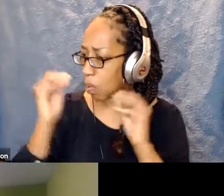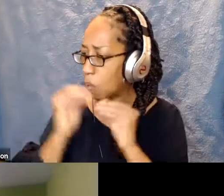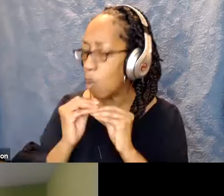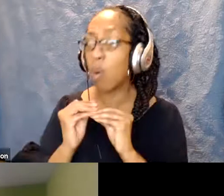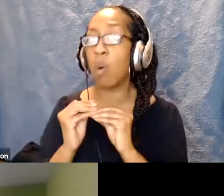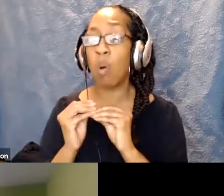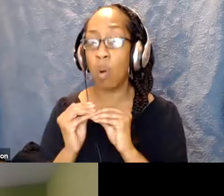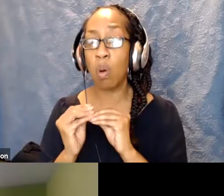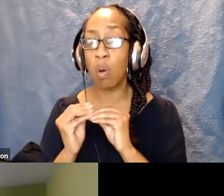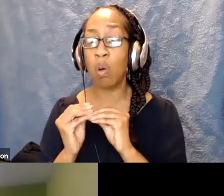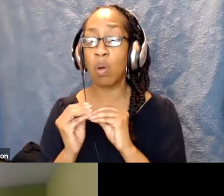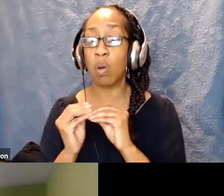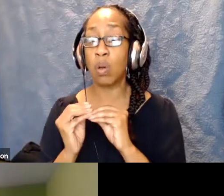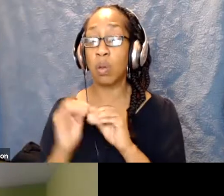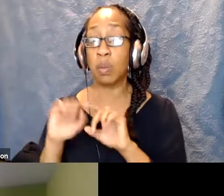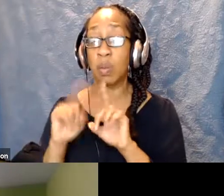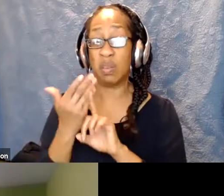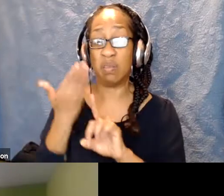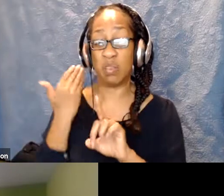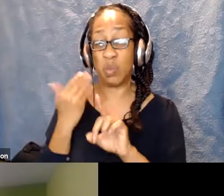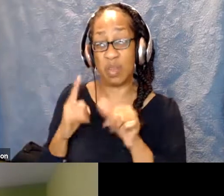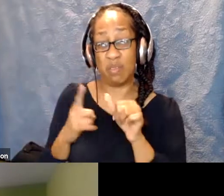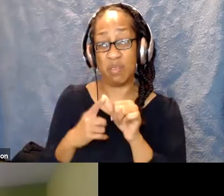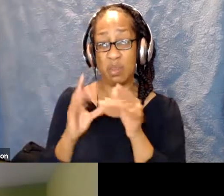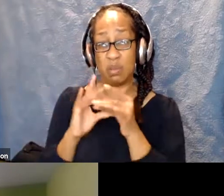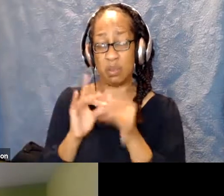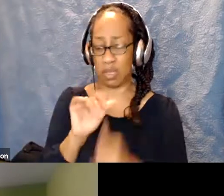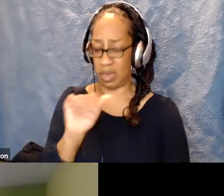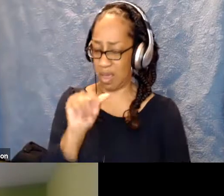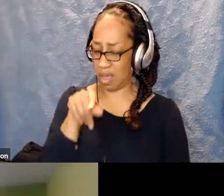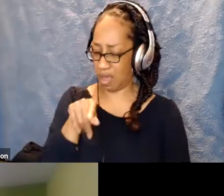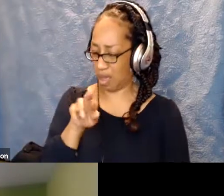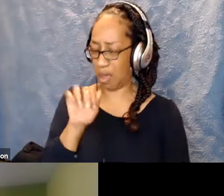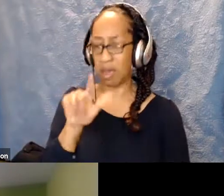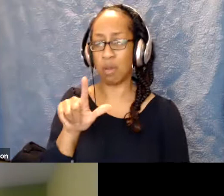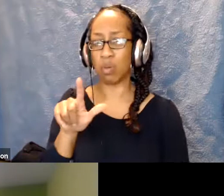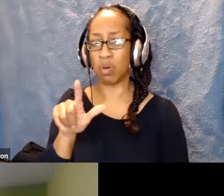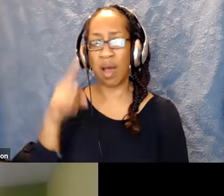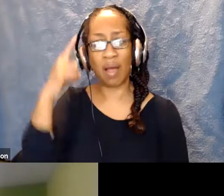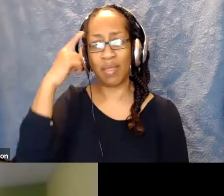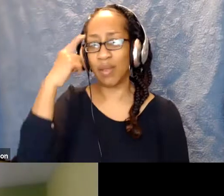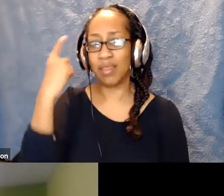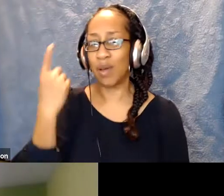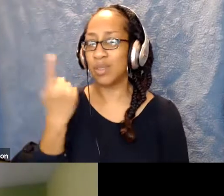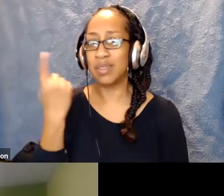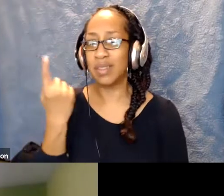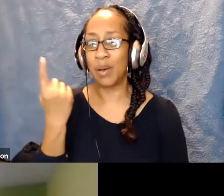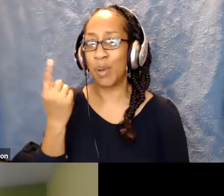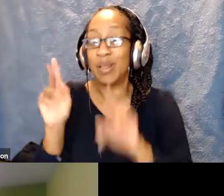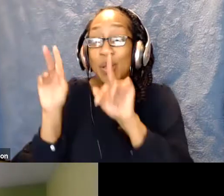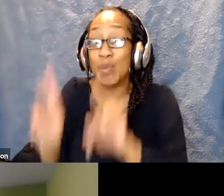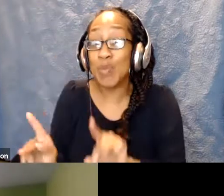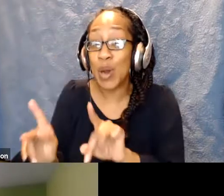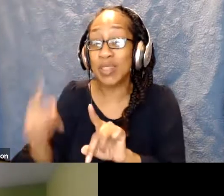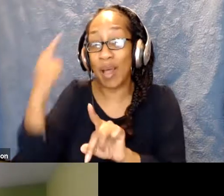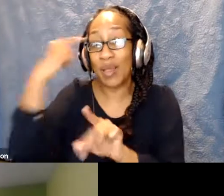admit, you know, when folks first mentioned APRIL, I thought that was a colleague I had yet to meet, and didn't